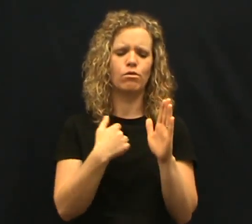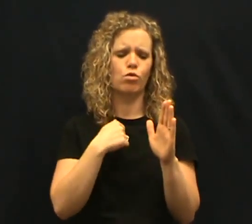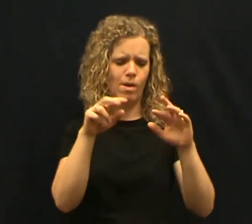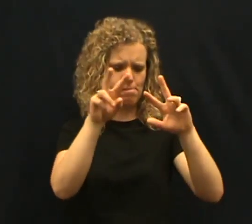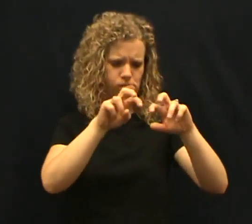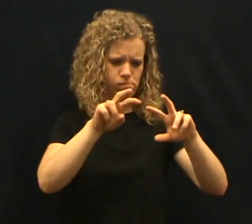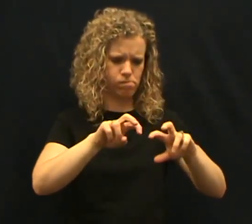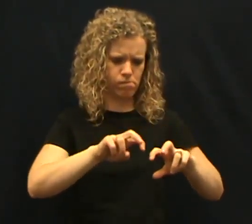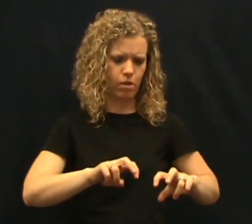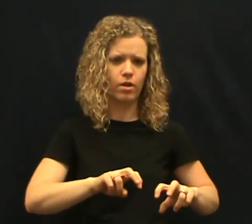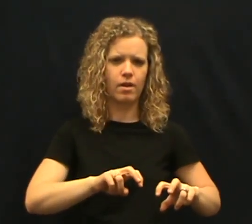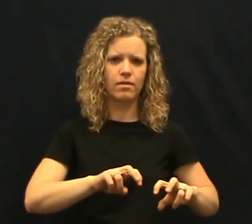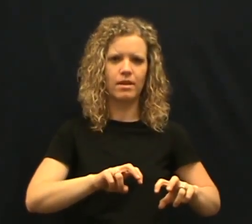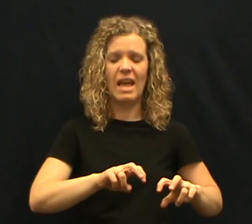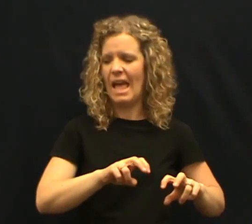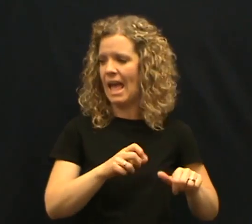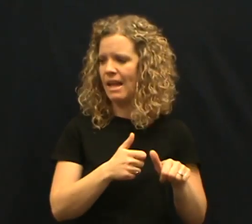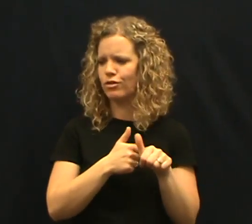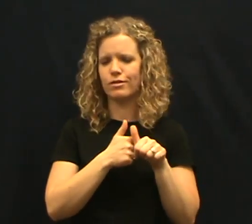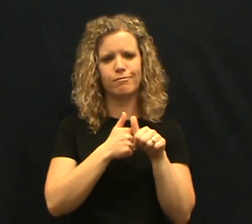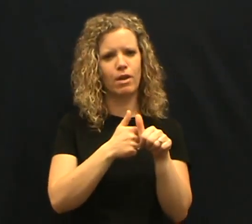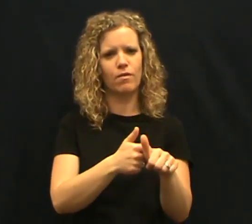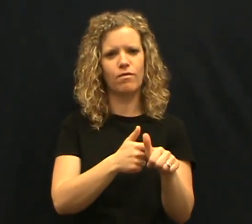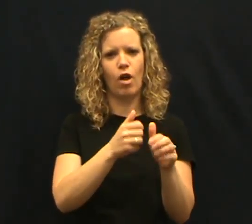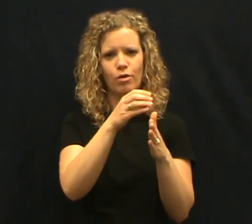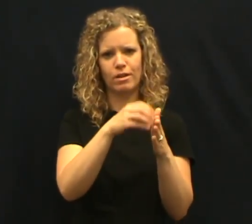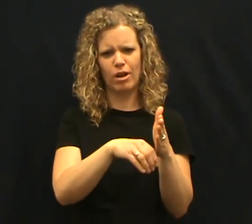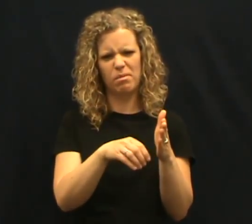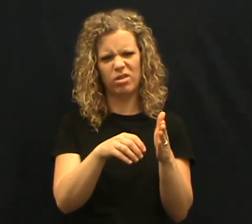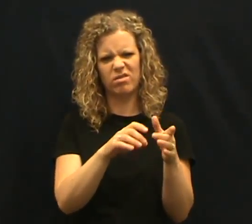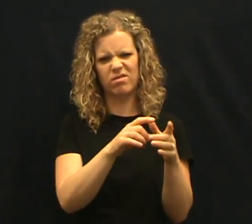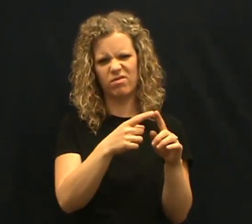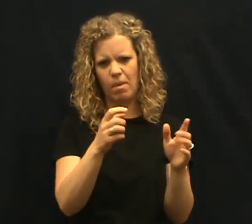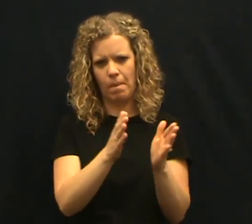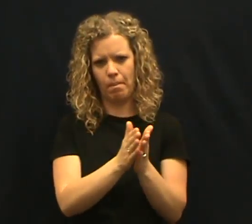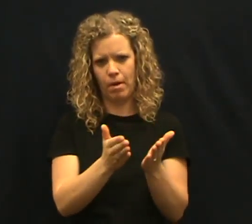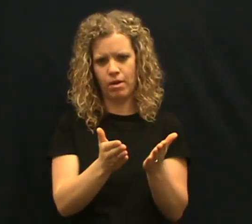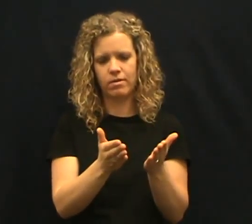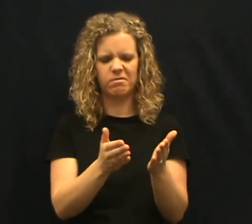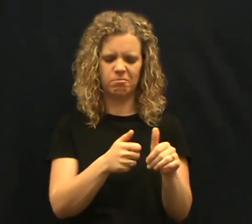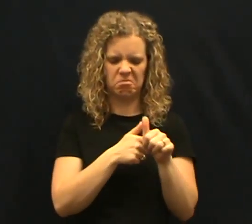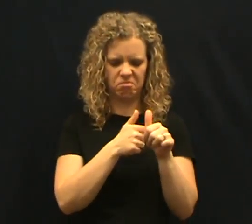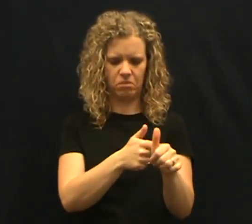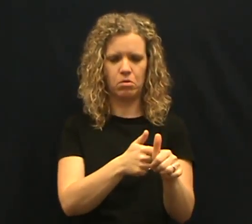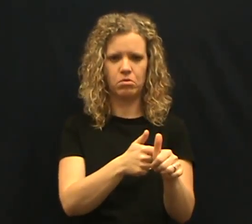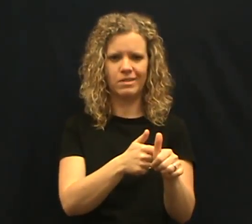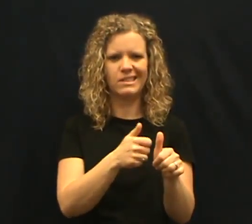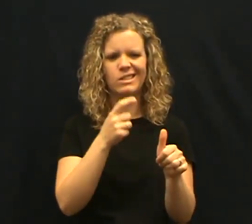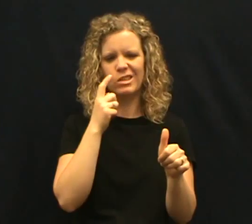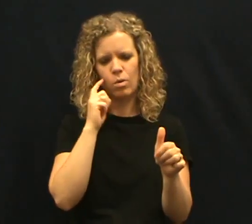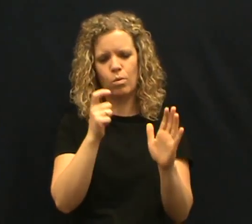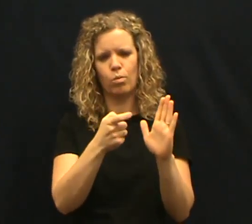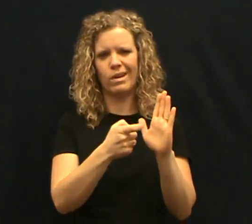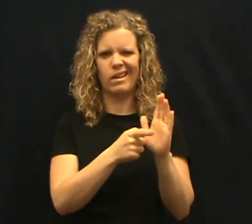and following along with the chapter, the reading in this particular chapter, we can tell what adjustments are needed in each of